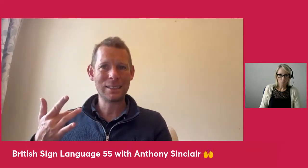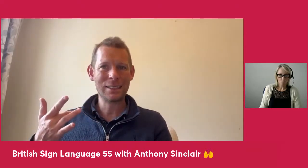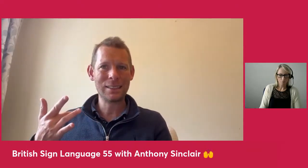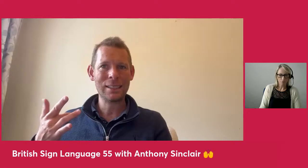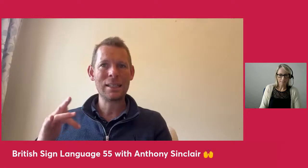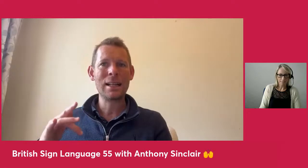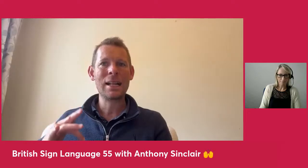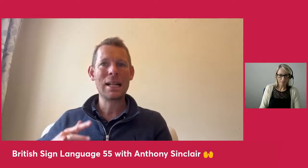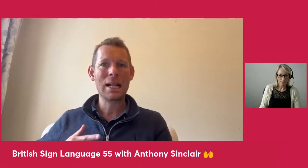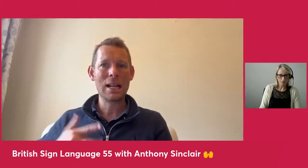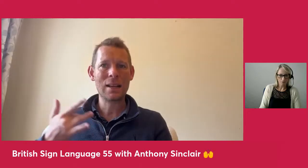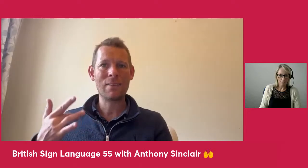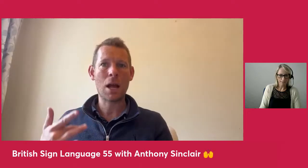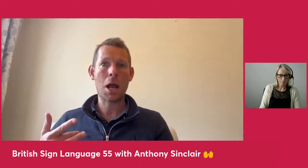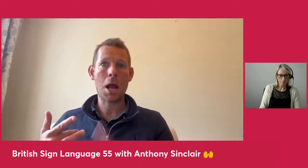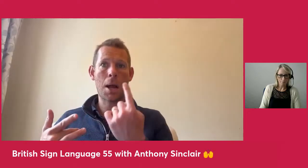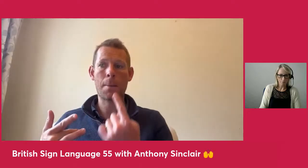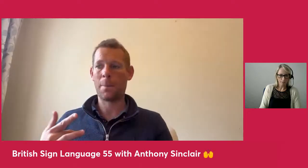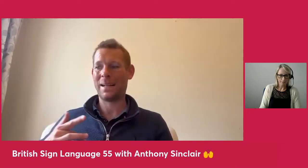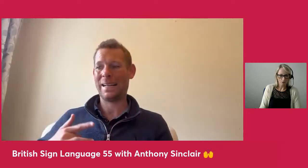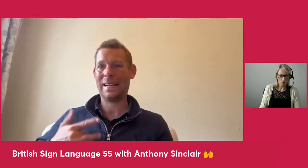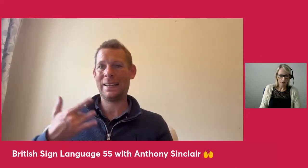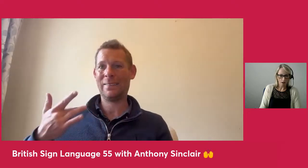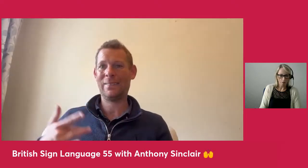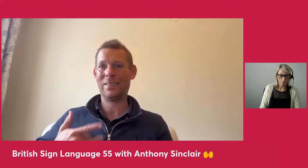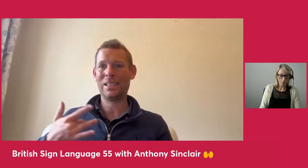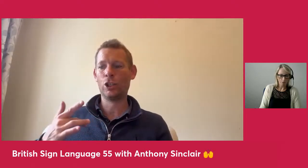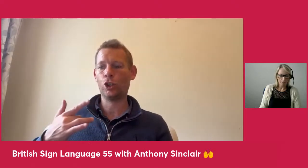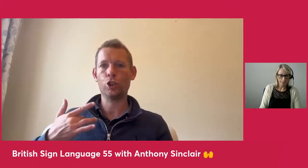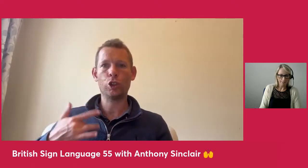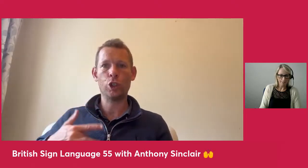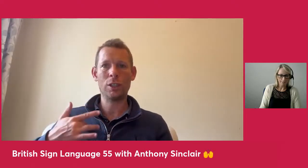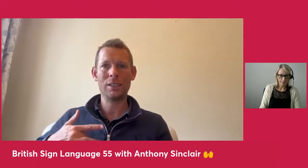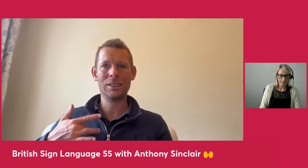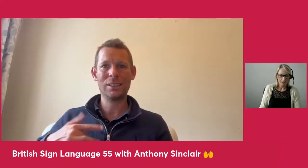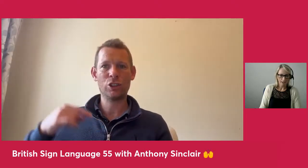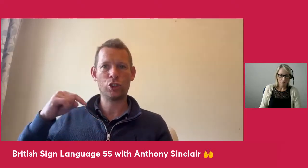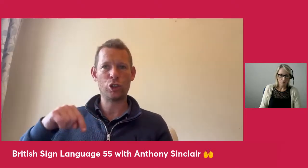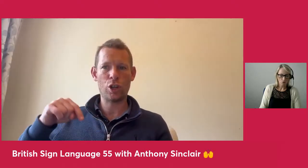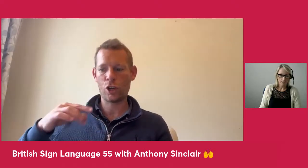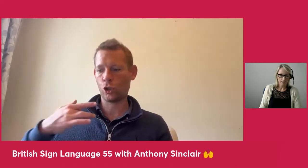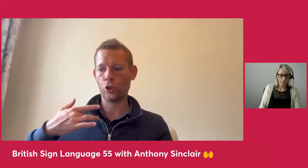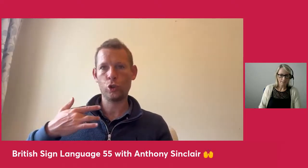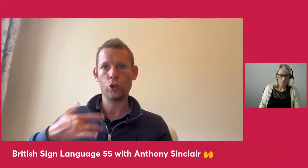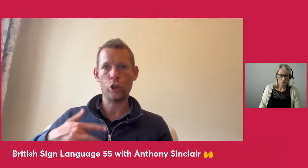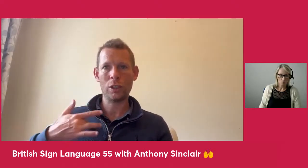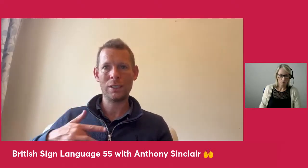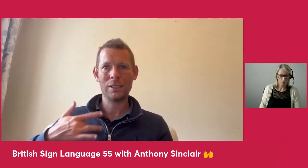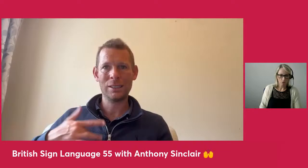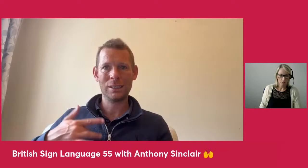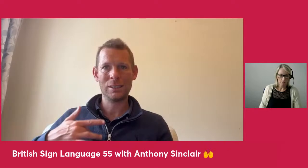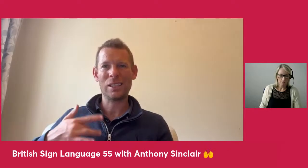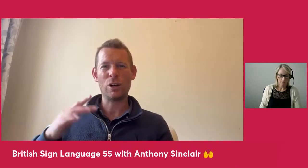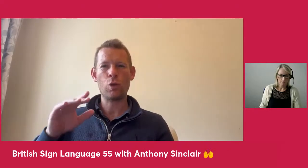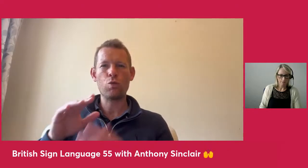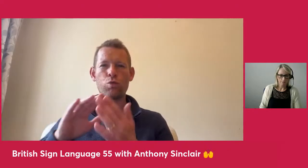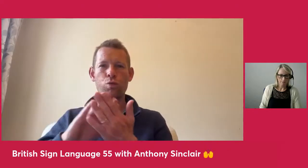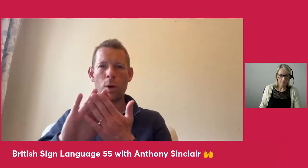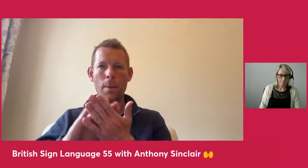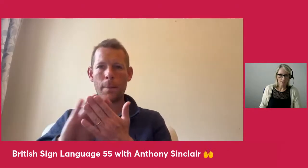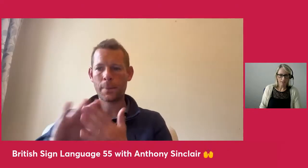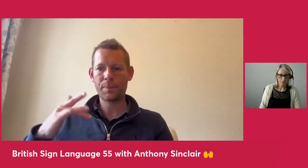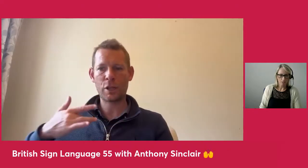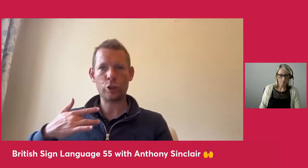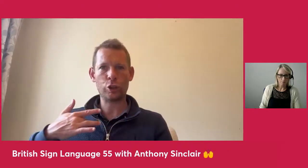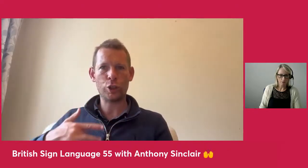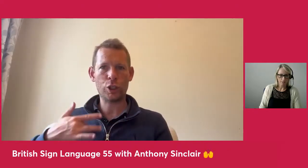So don't confuse living or live. It's going up the ways, and toilet is a downward motion.